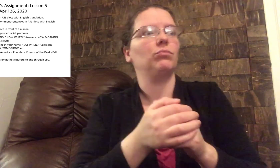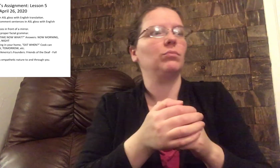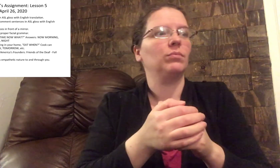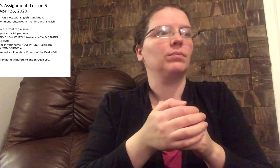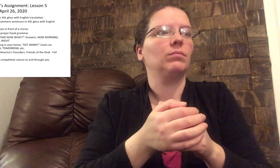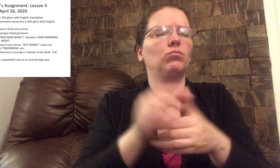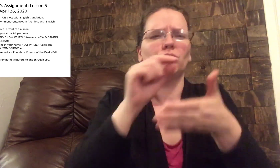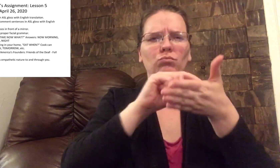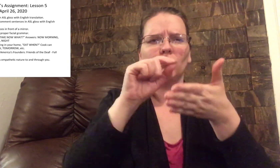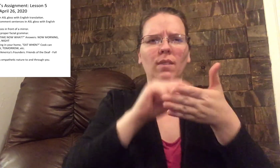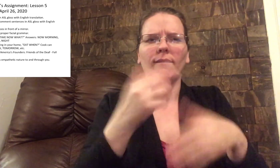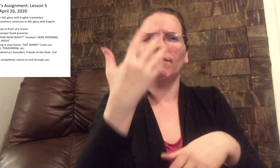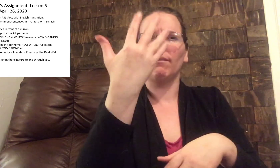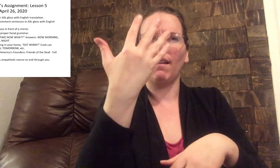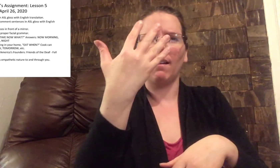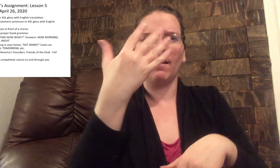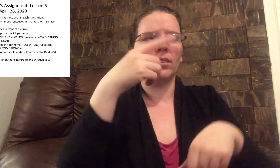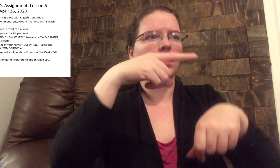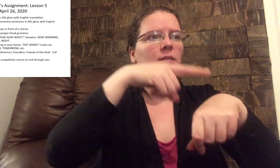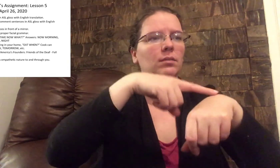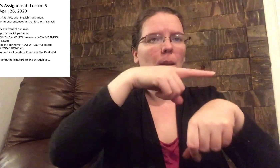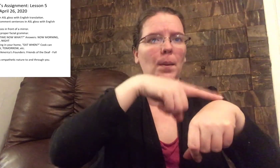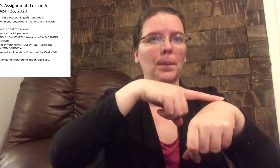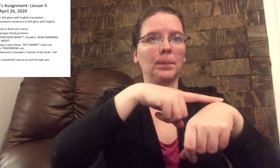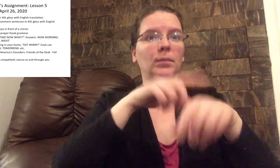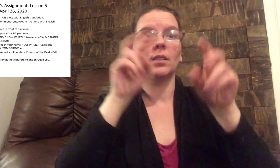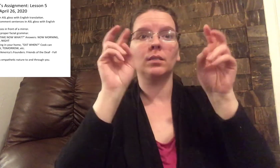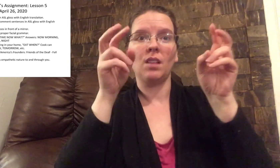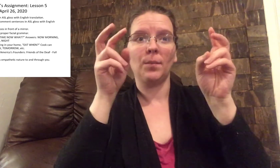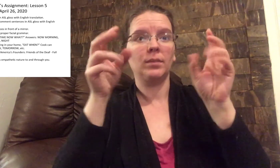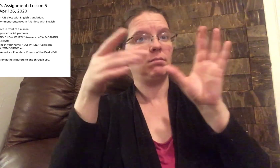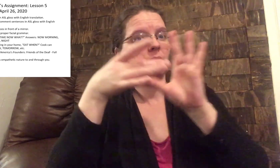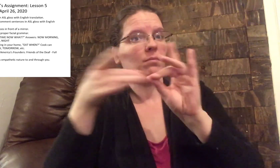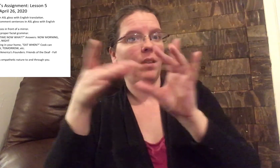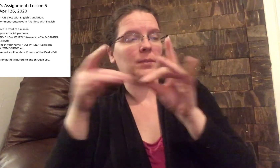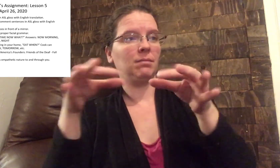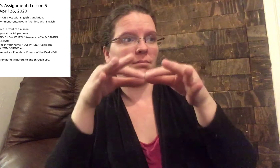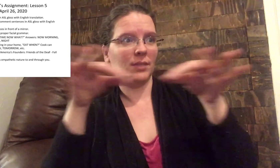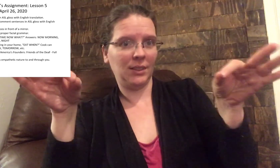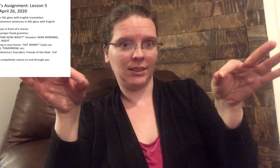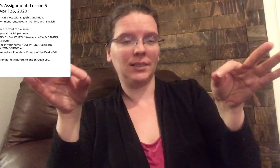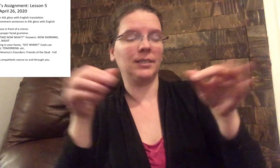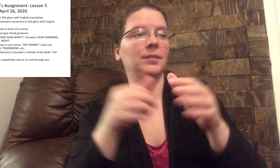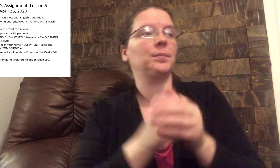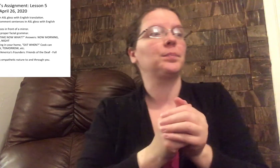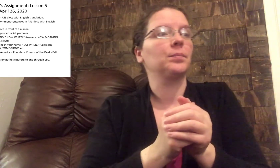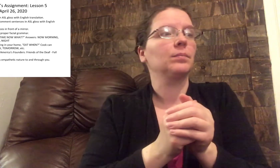translation. Write 5 time, topic, comment sentences.